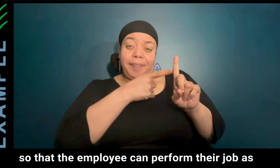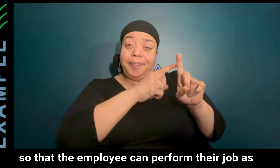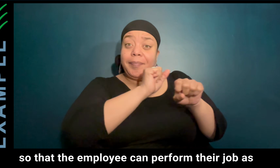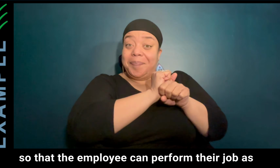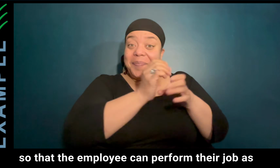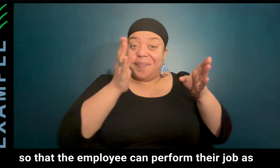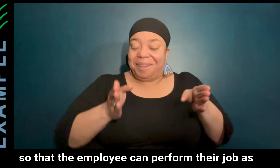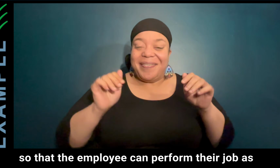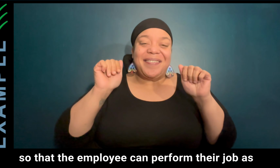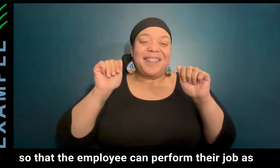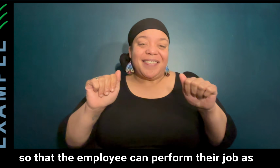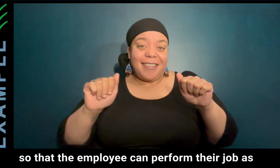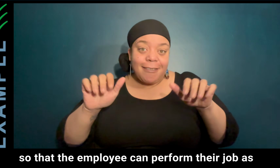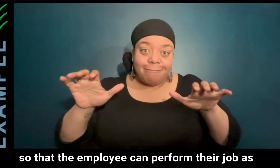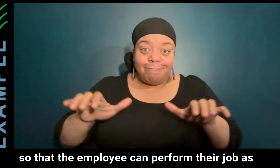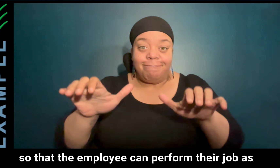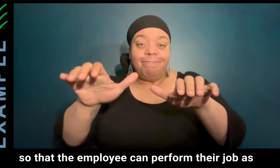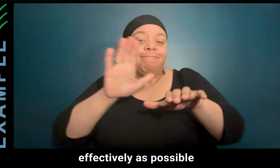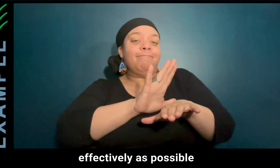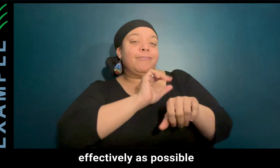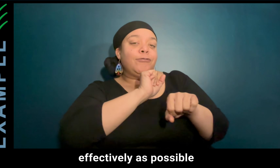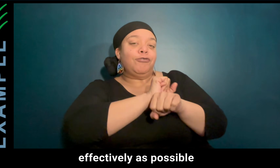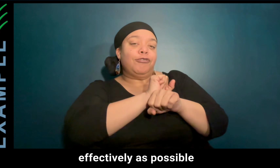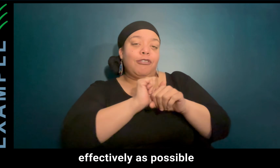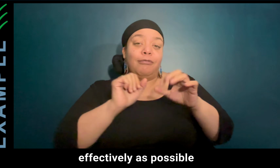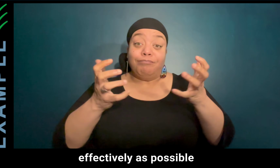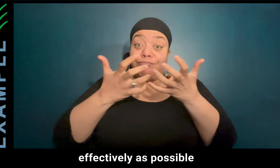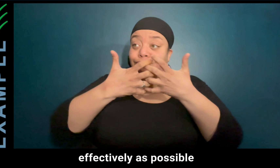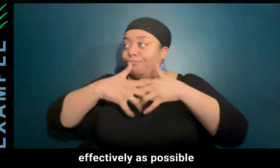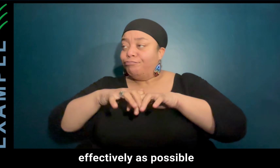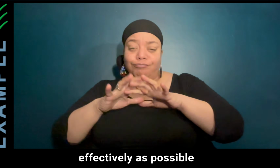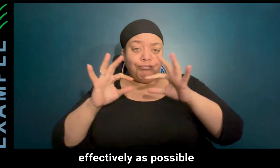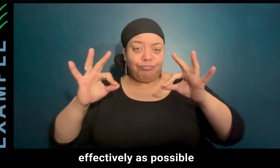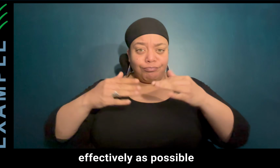so that the employee can perform their job as effectively as possible